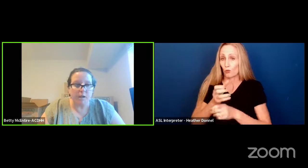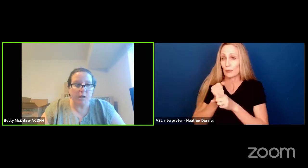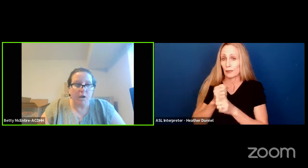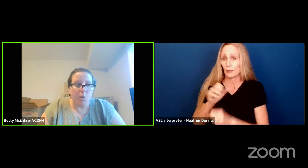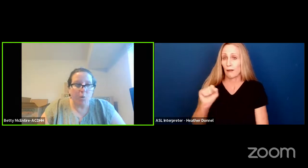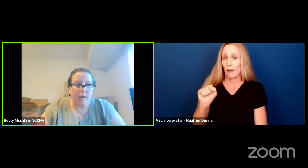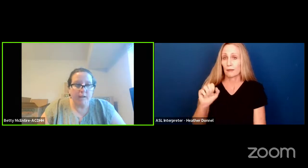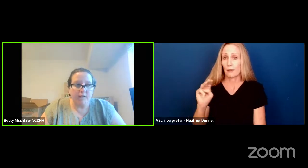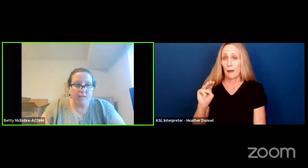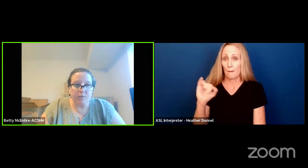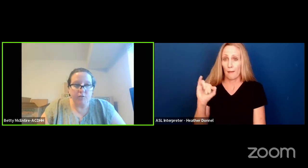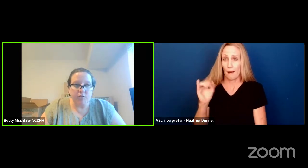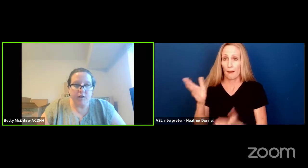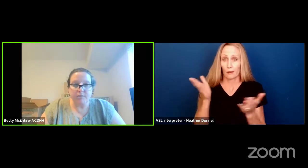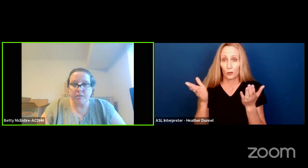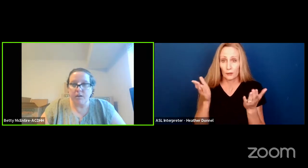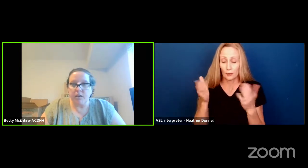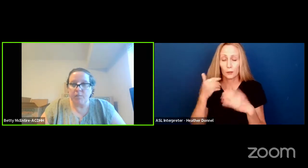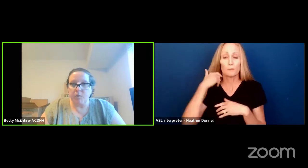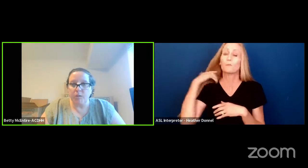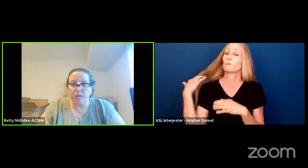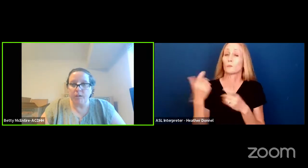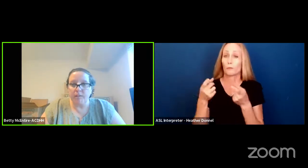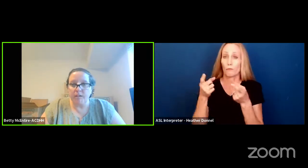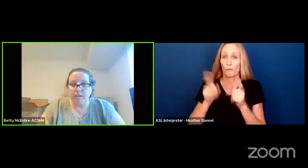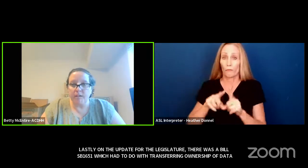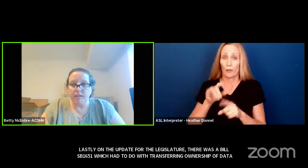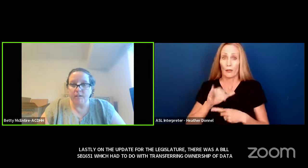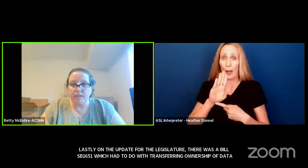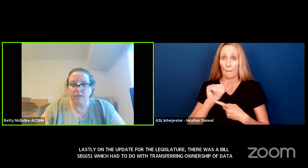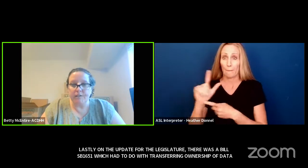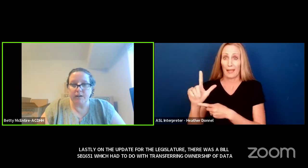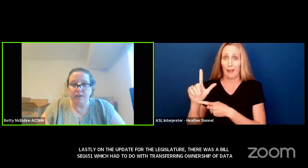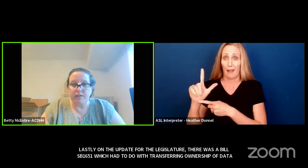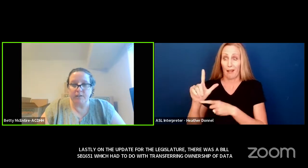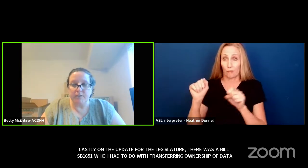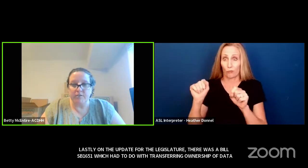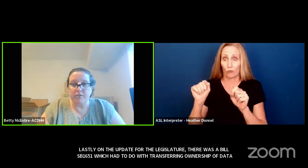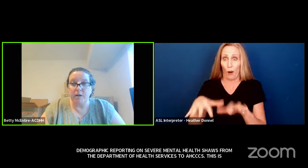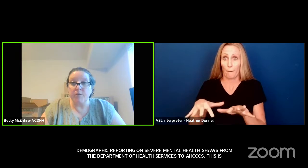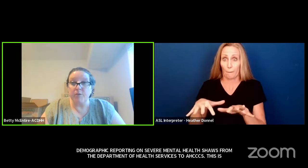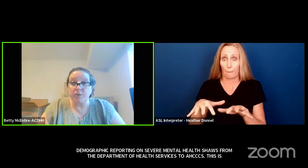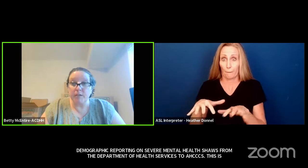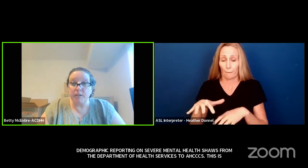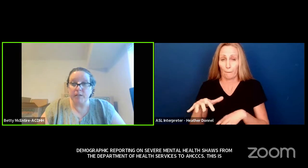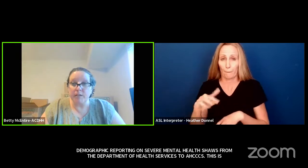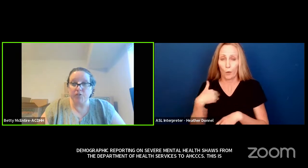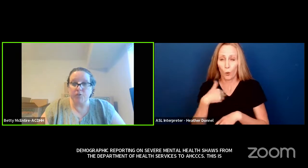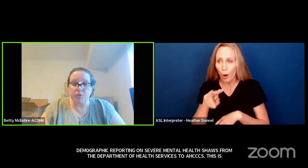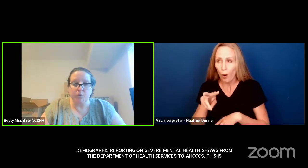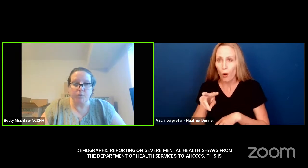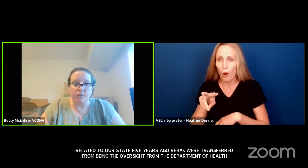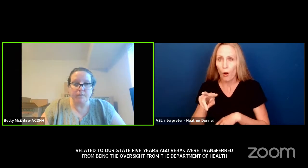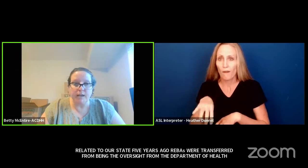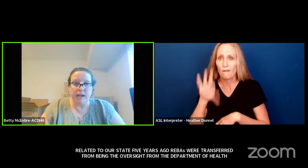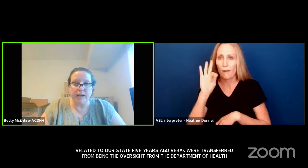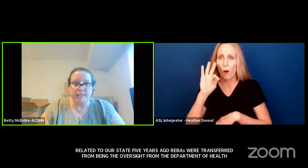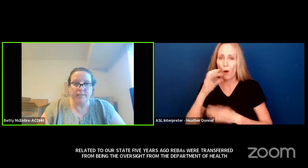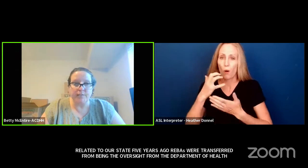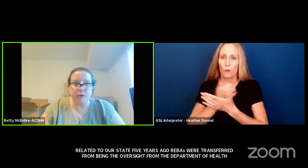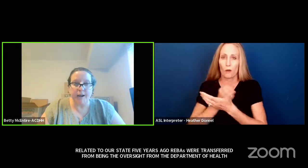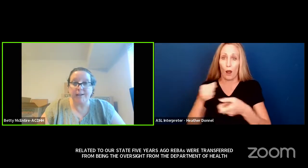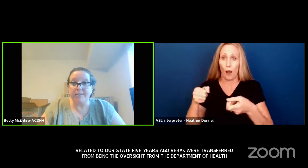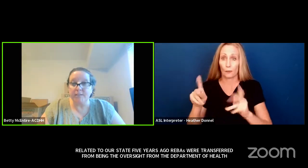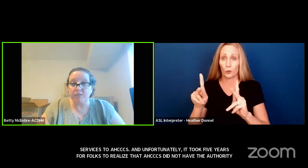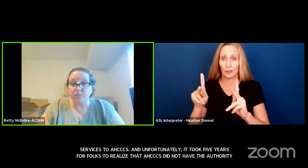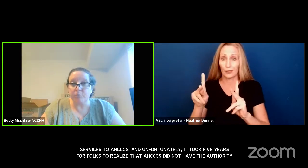services. When this bill dropped, we immediately found that this was an opportunity to